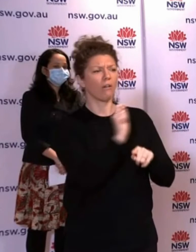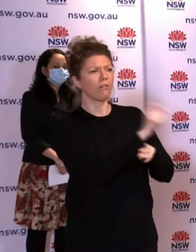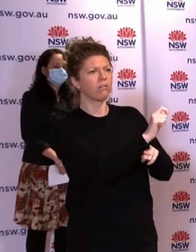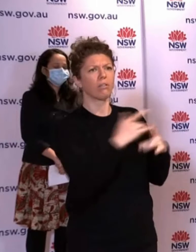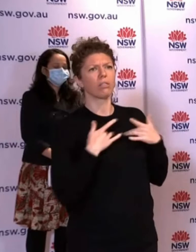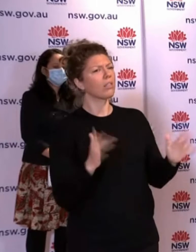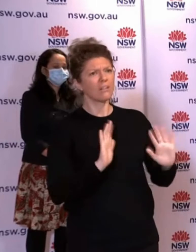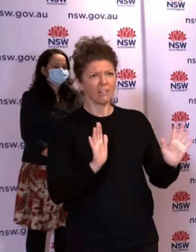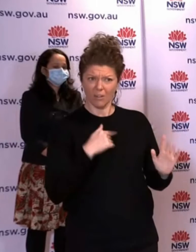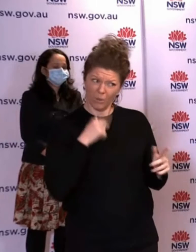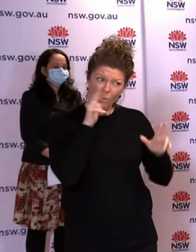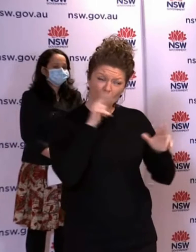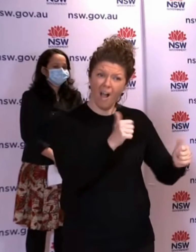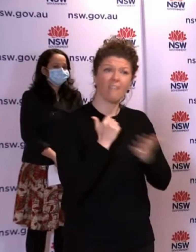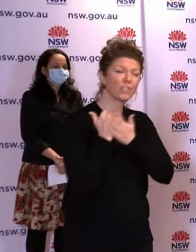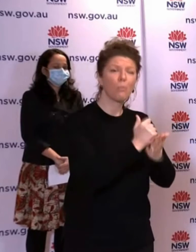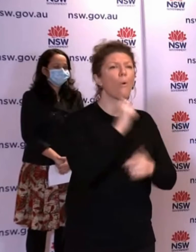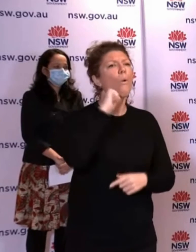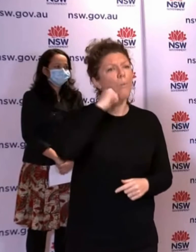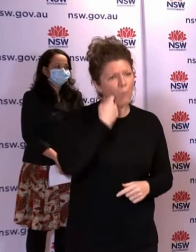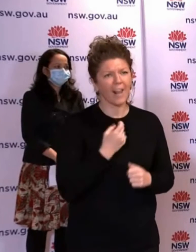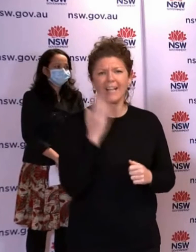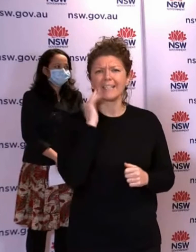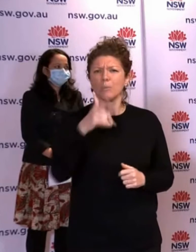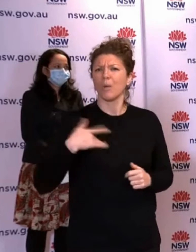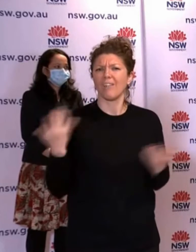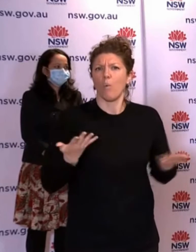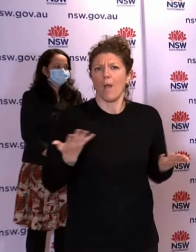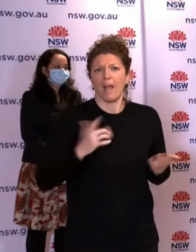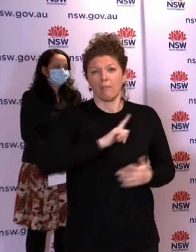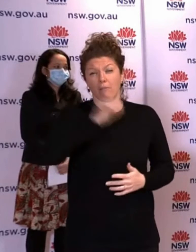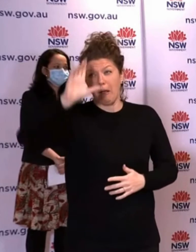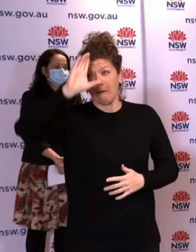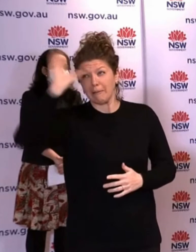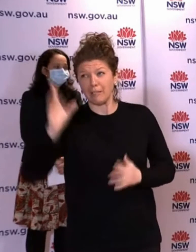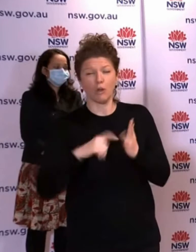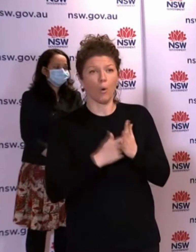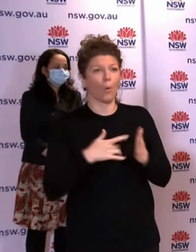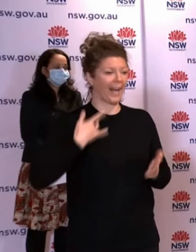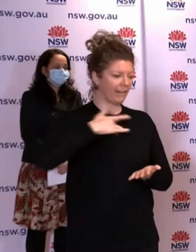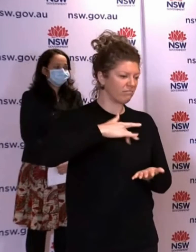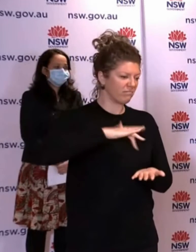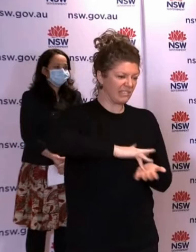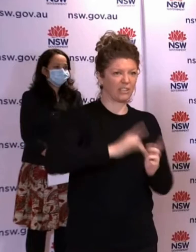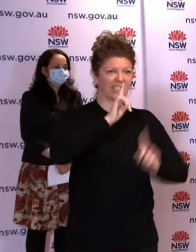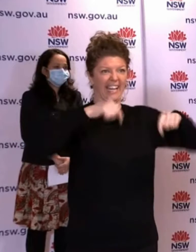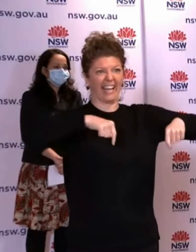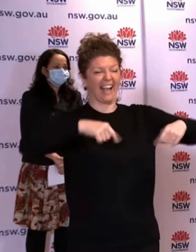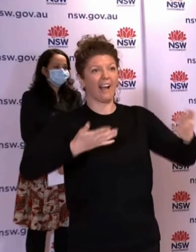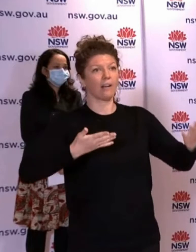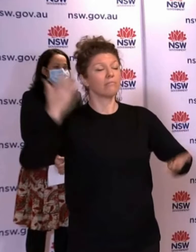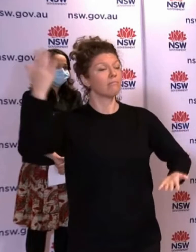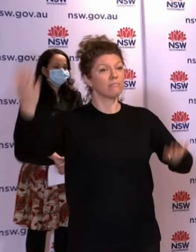through what is a very challenging and difficult time, whether you live in a small remote community or whether you live in the centre of Sydney here. The